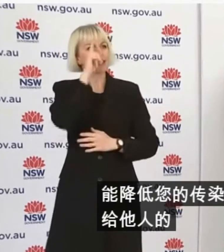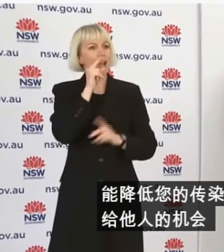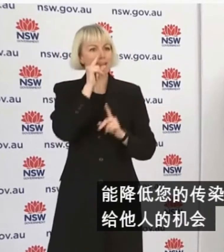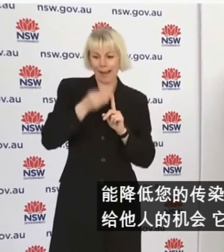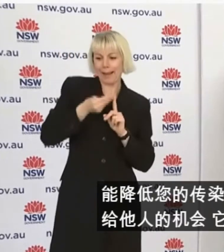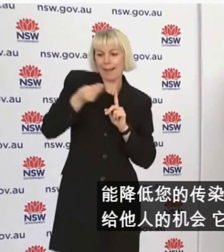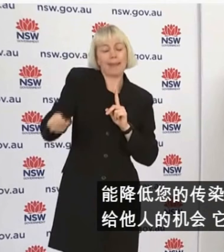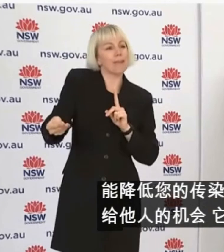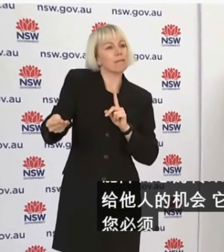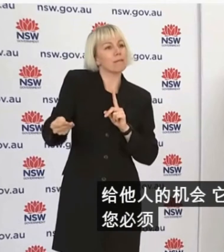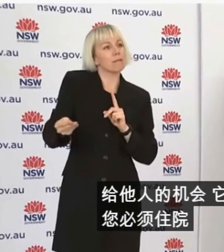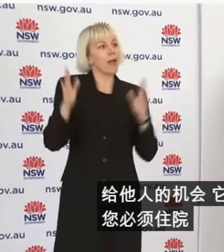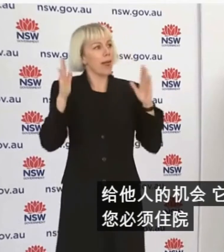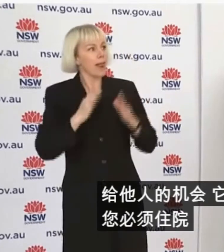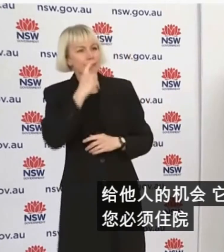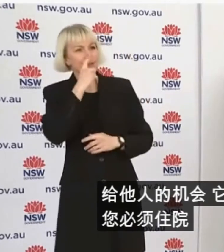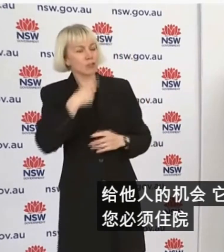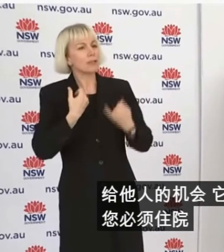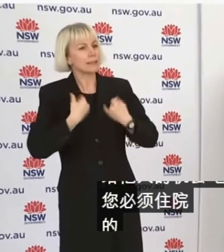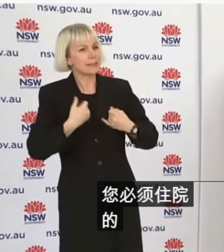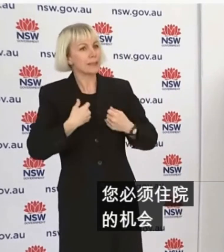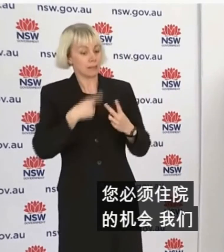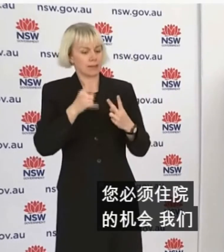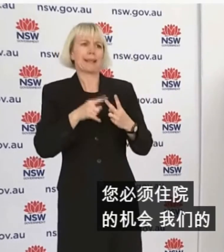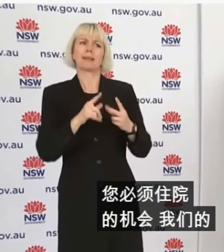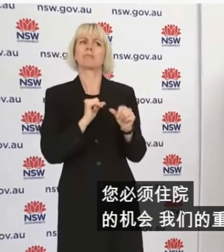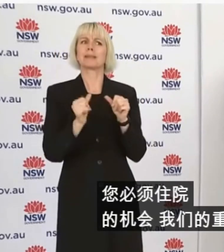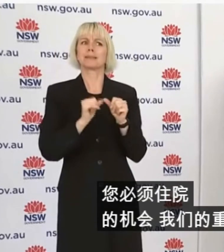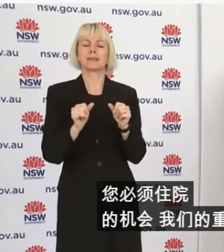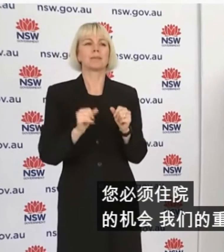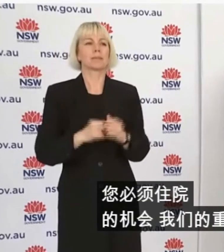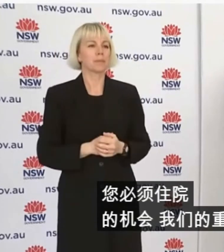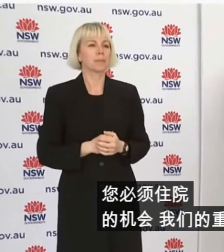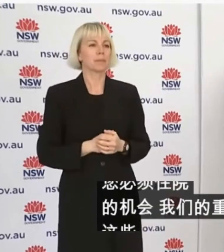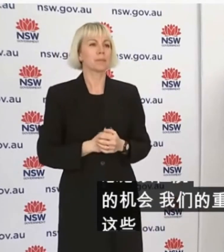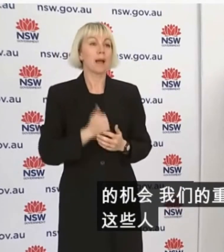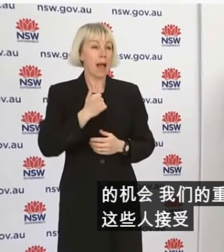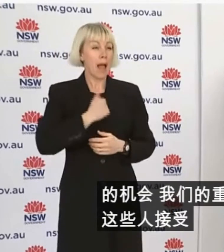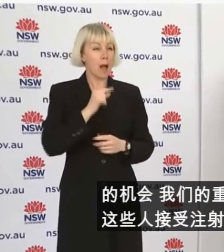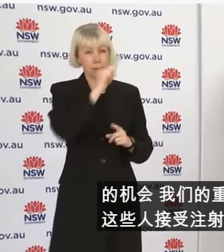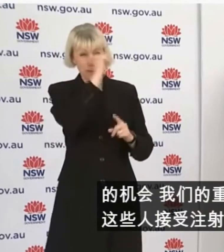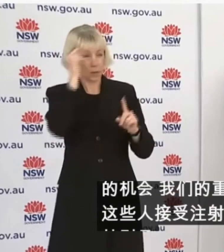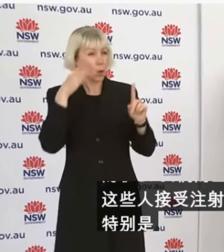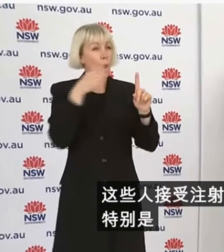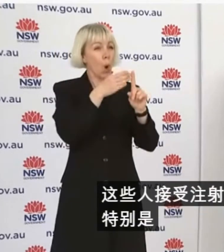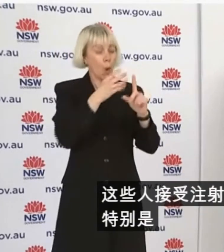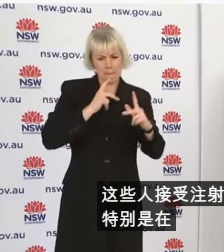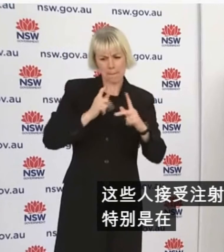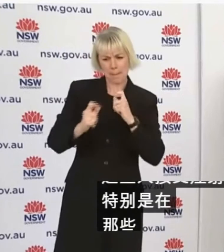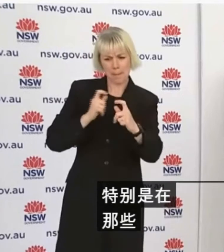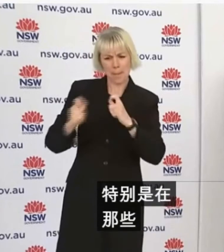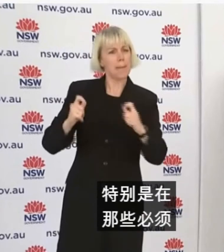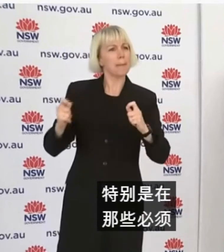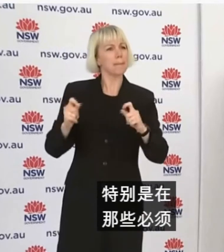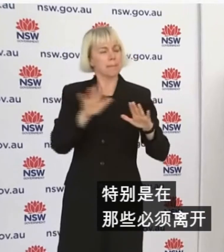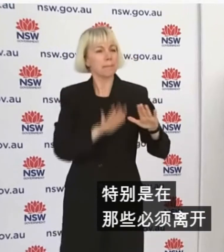others. It reduces the chance of you having to be hospitalised. And our focus will be getting jabs into arms of those people, especially in those 8 local